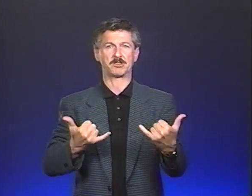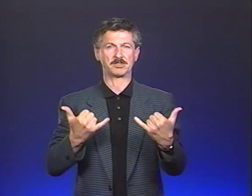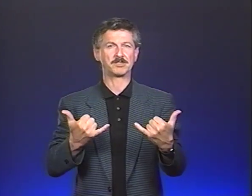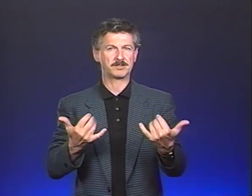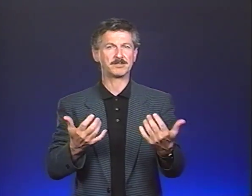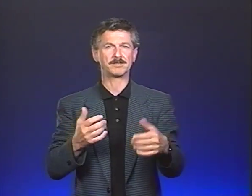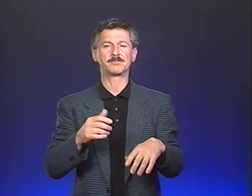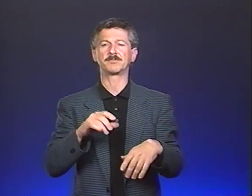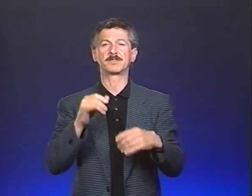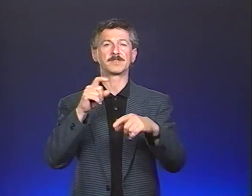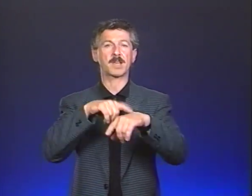in the past or in the future.